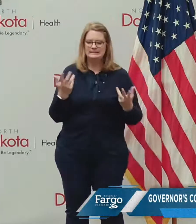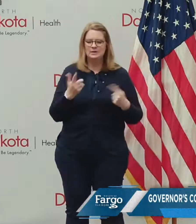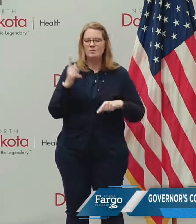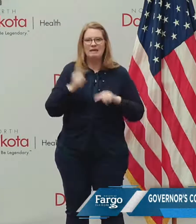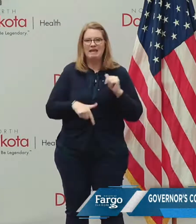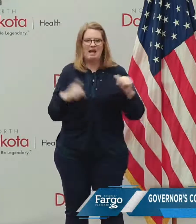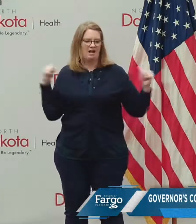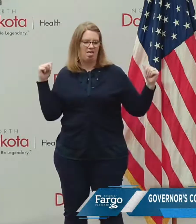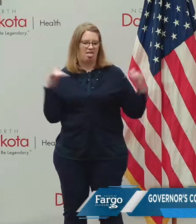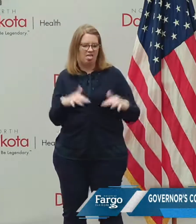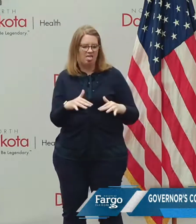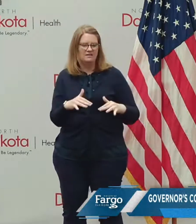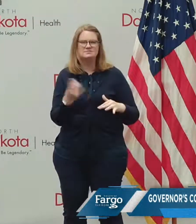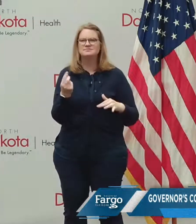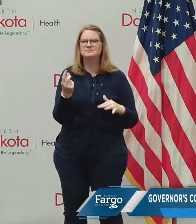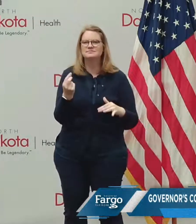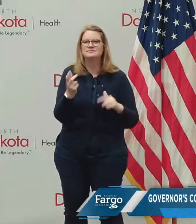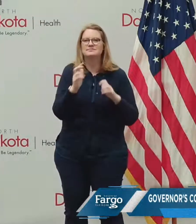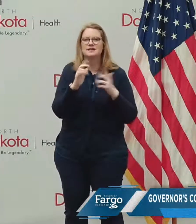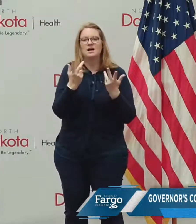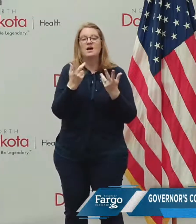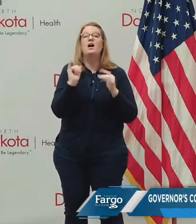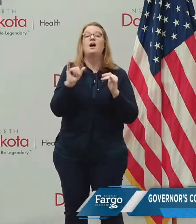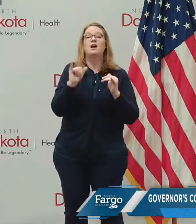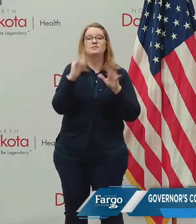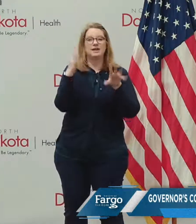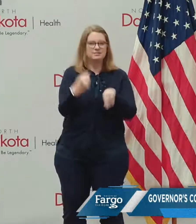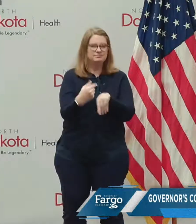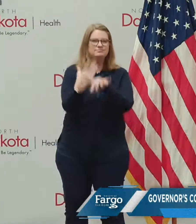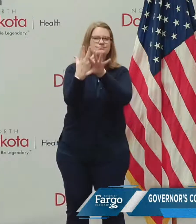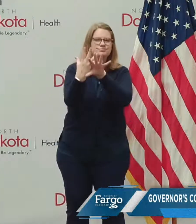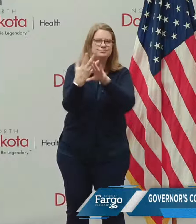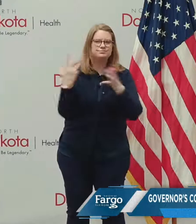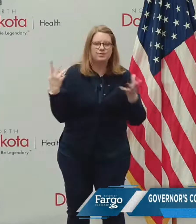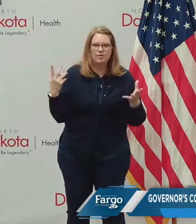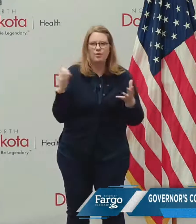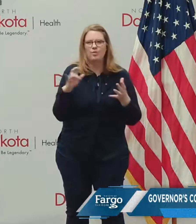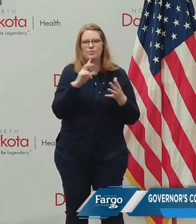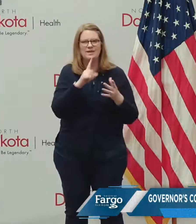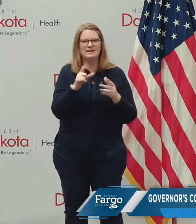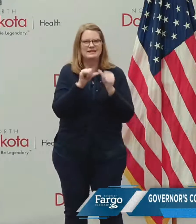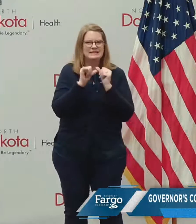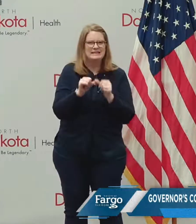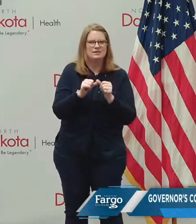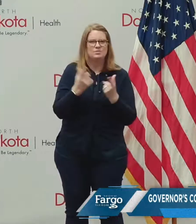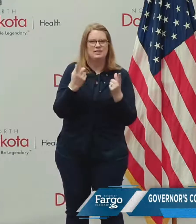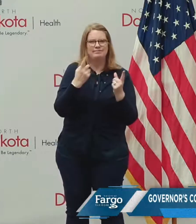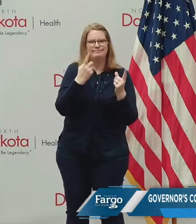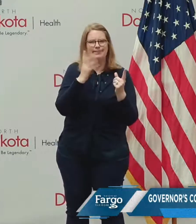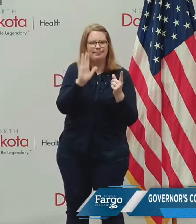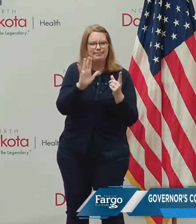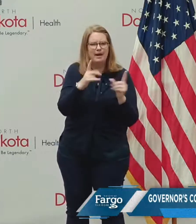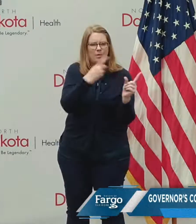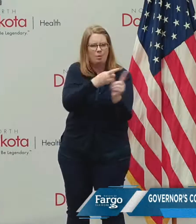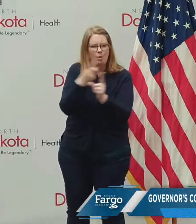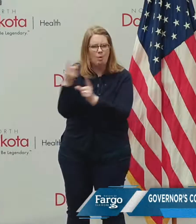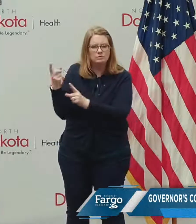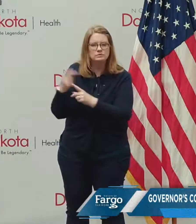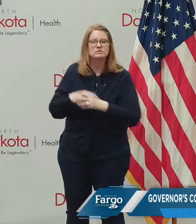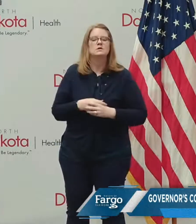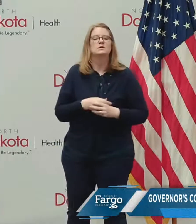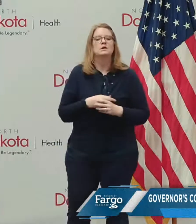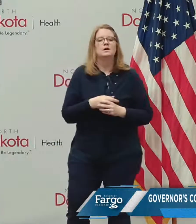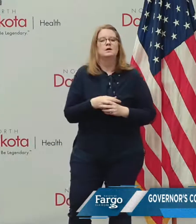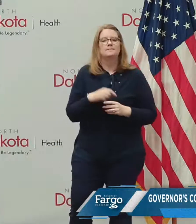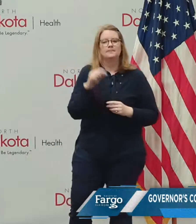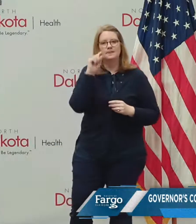to continue to work, keep their missions alive and going. And again,